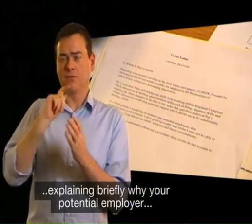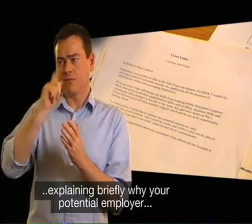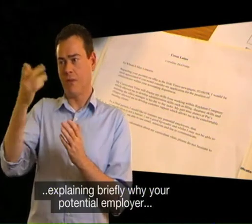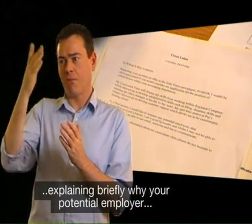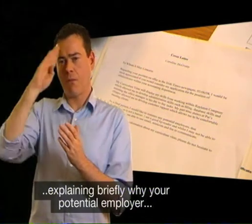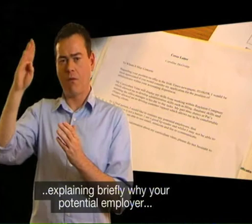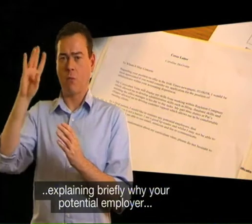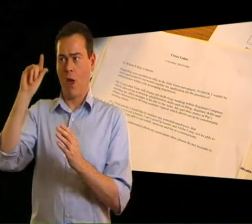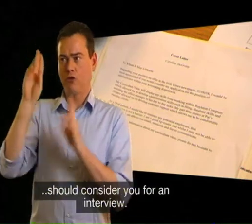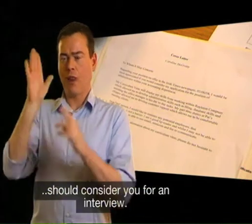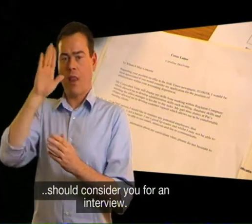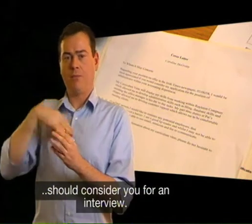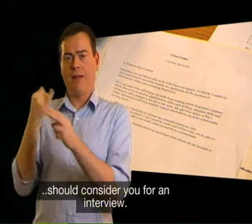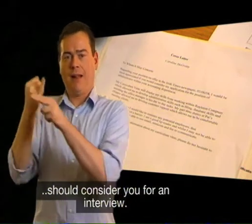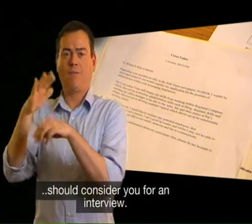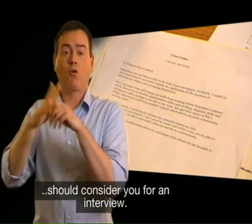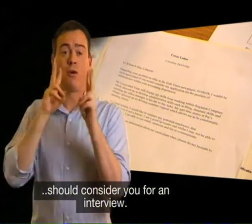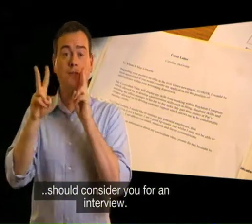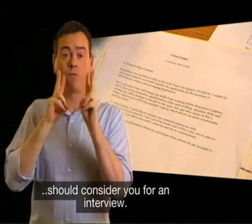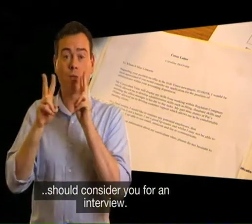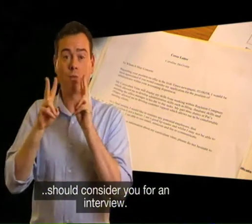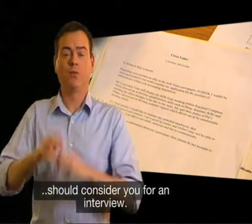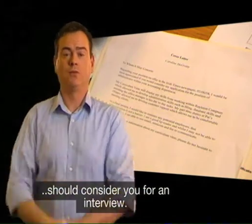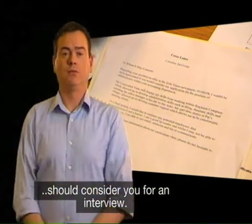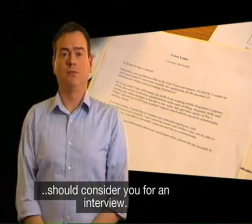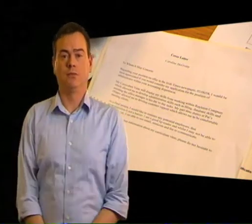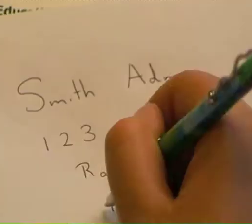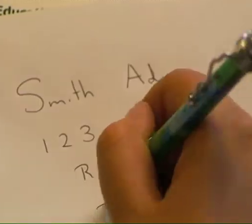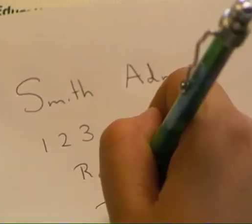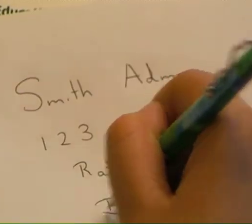explaining briefly why your potential employer should consider you for an interview.